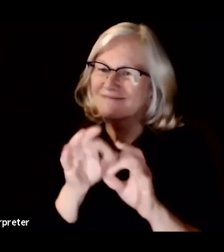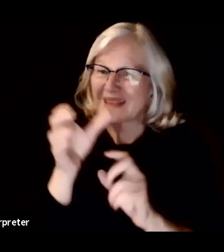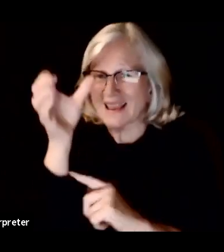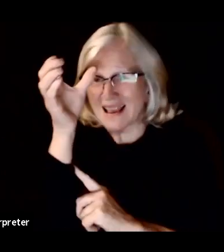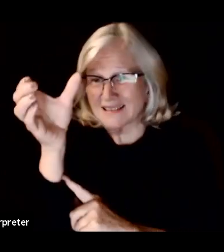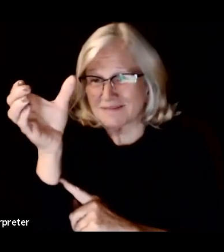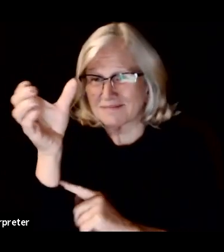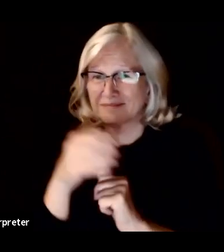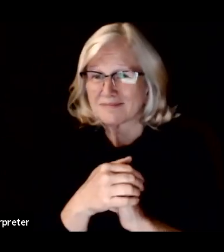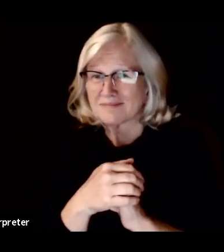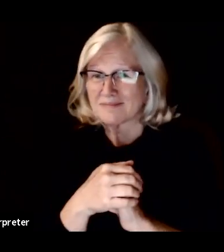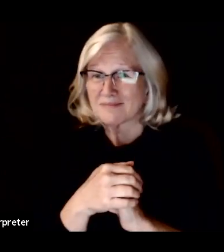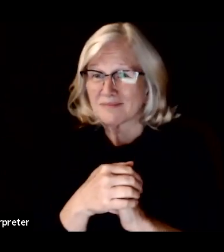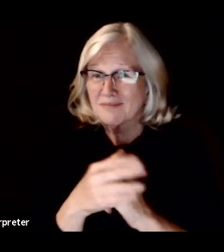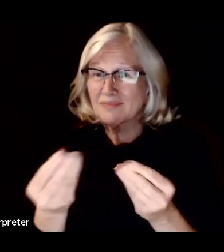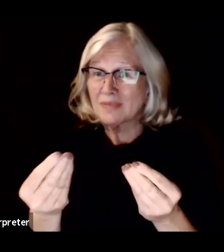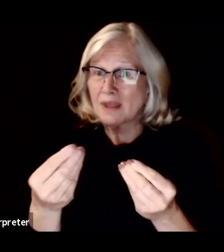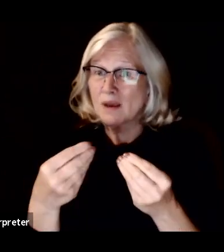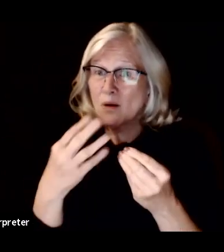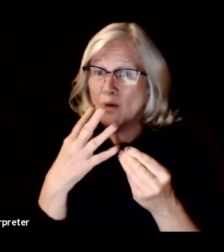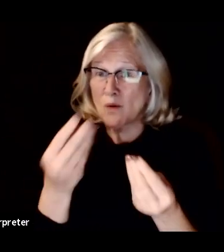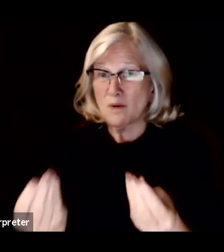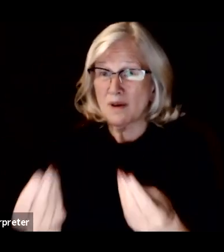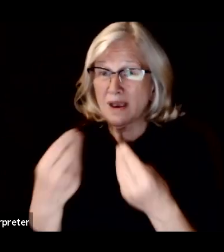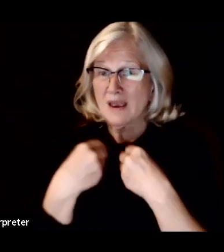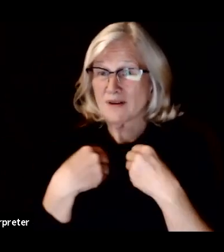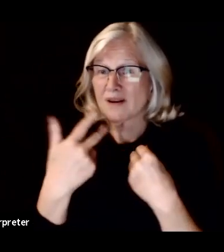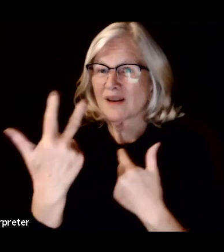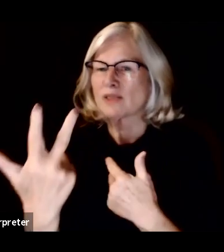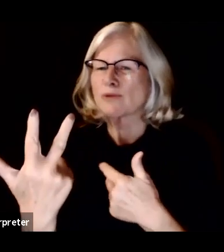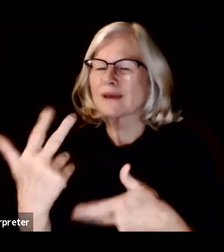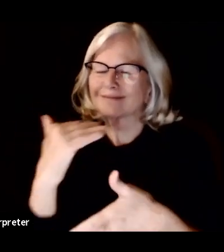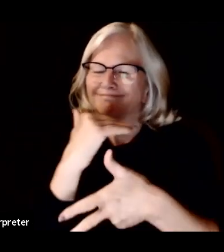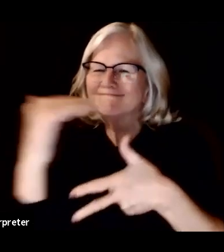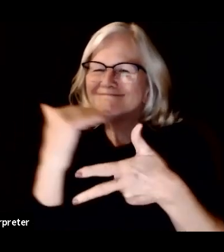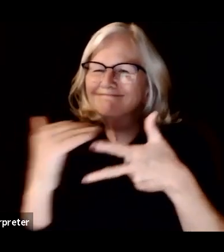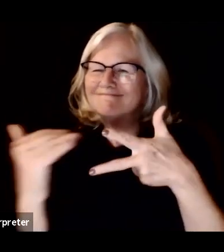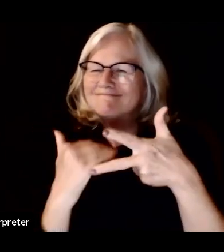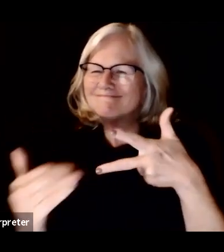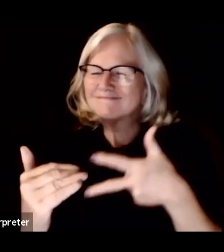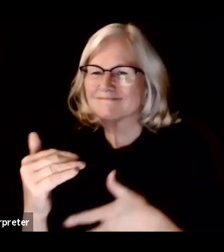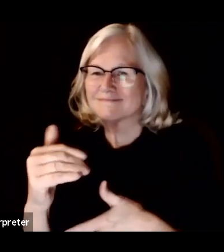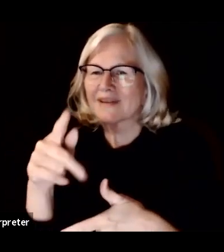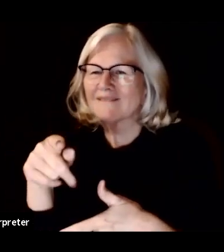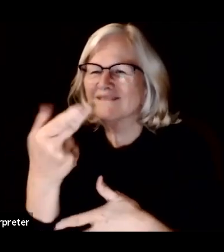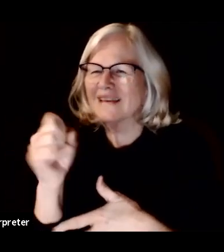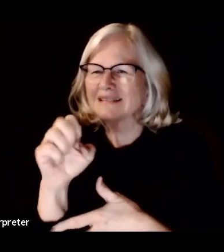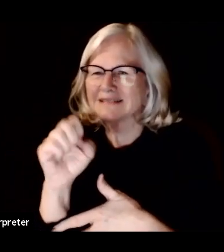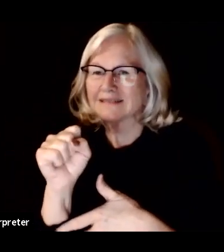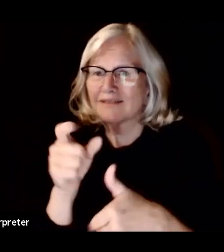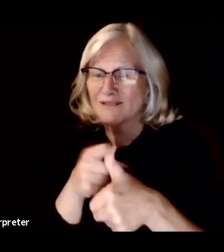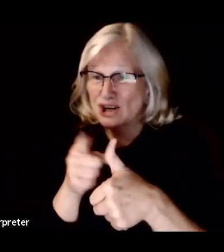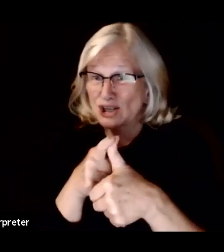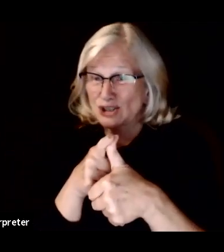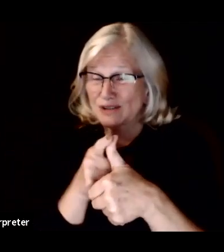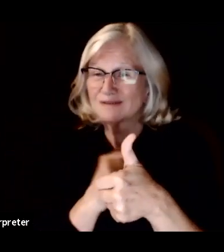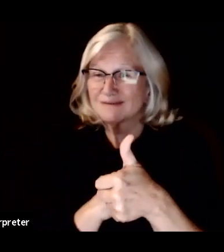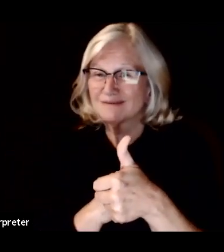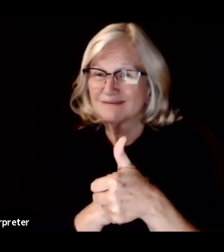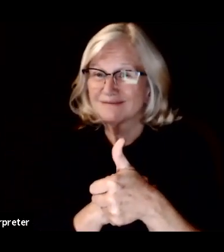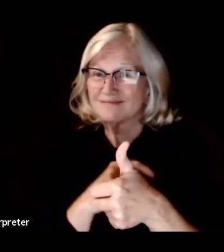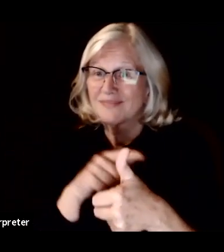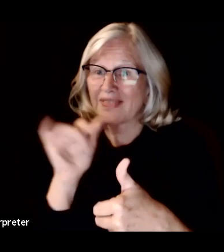there will be 3 phases of vaccine rollout. The first is a phase in which we expect potentially